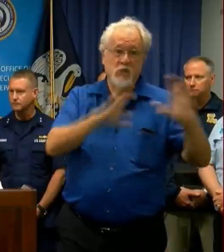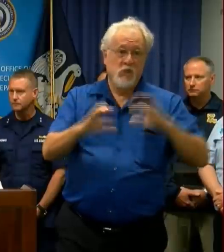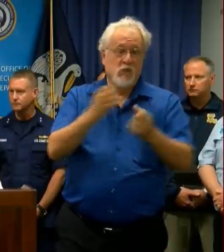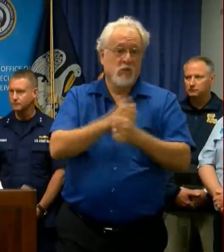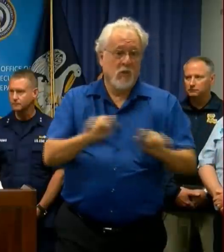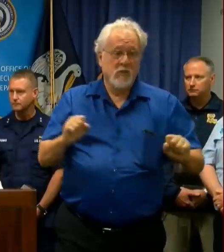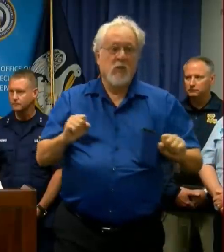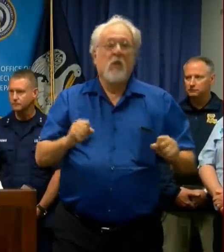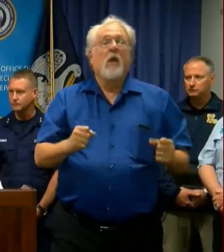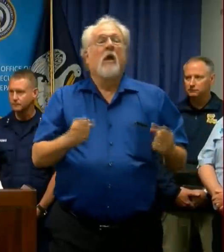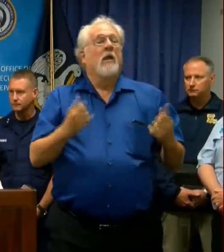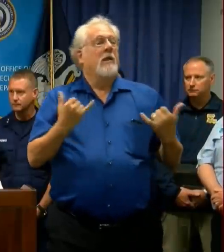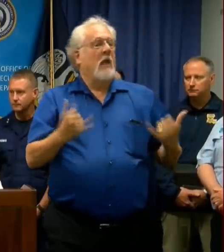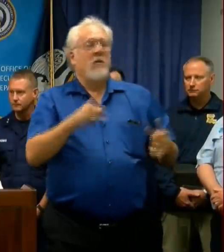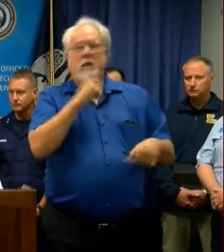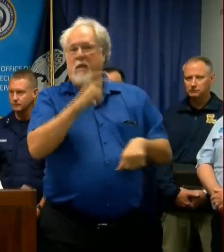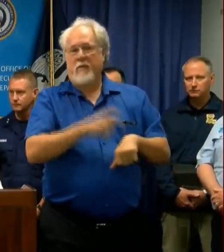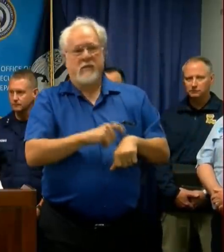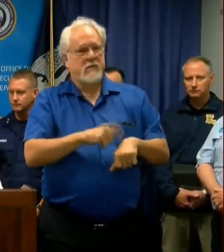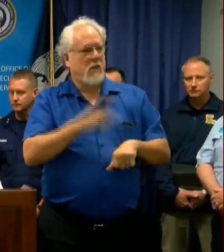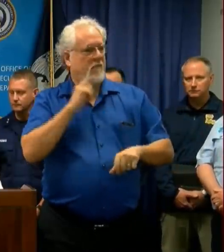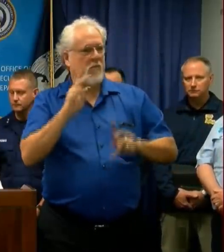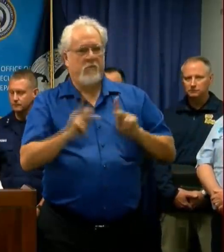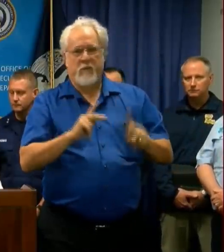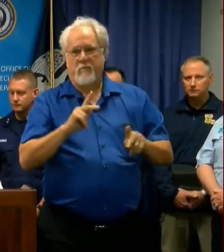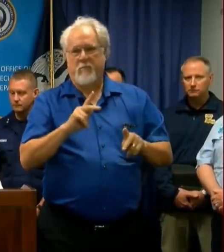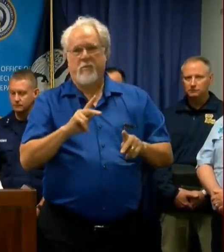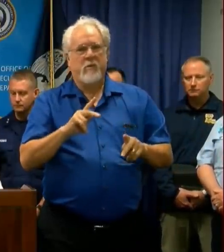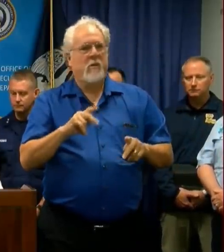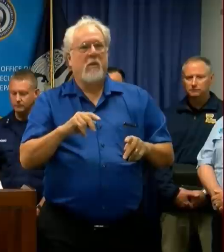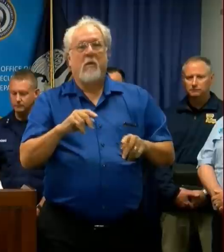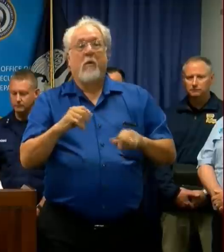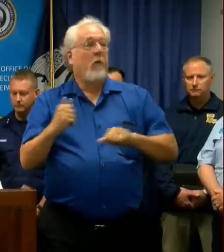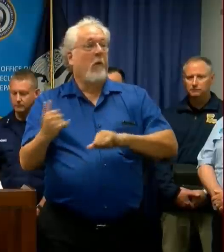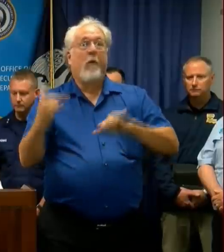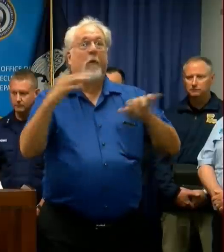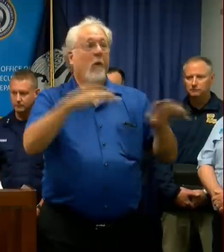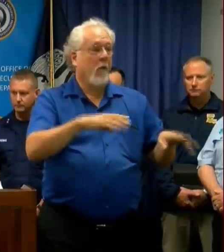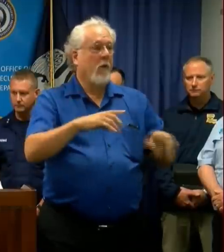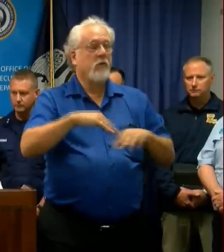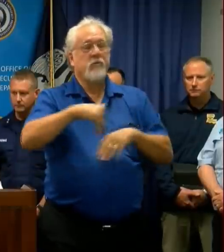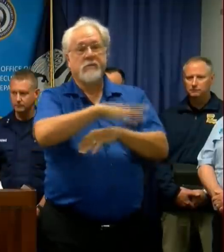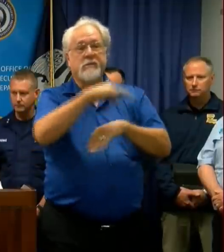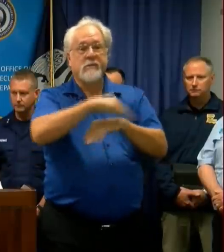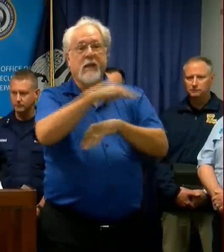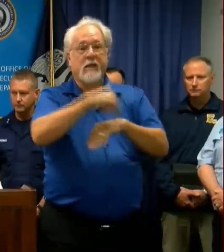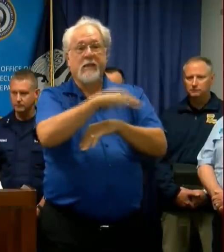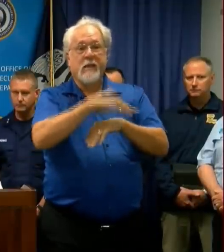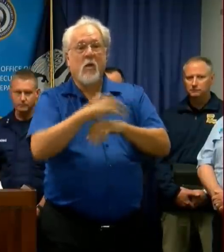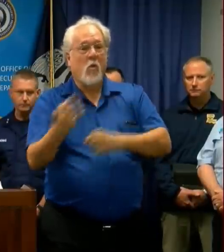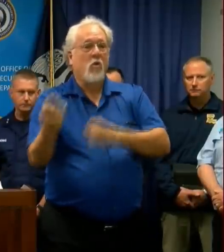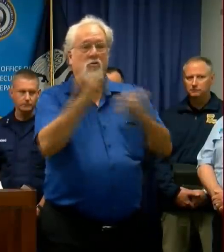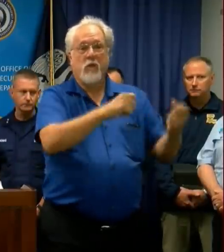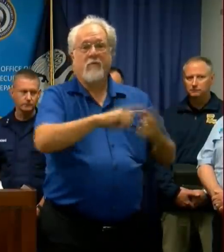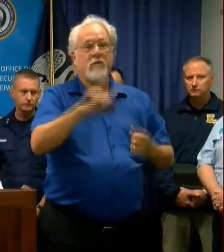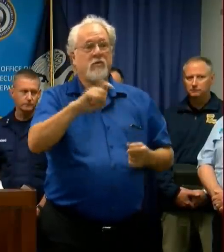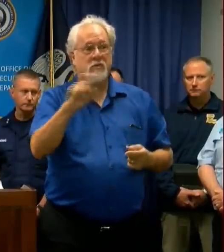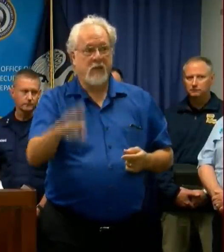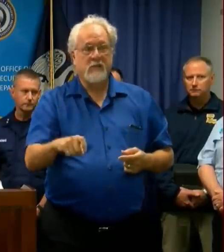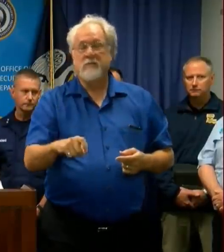and rescue. Now is not the time for people in an uncoordinated fashion to start sending things or driving into